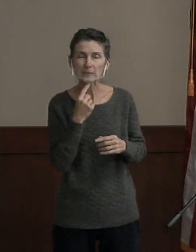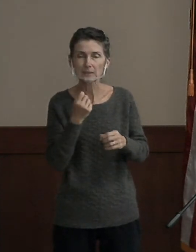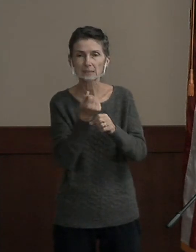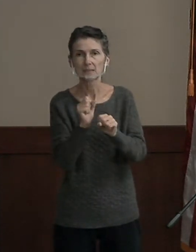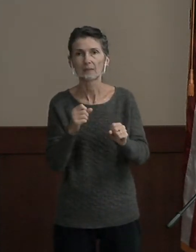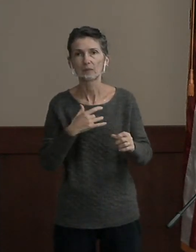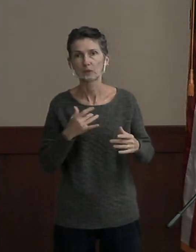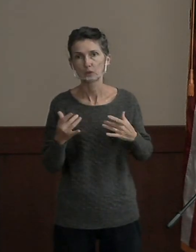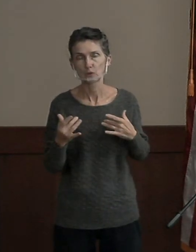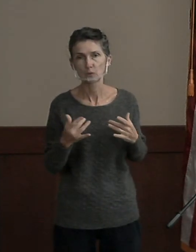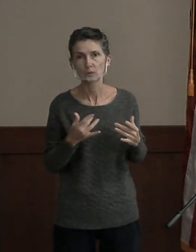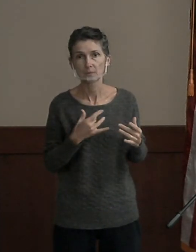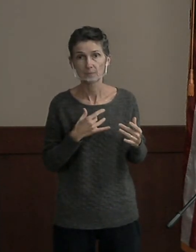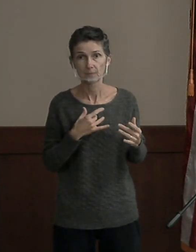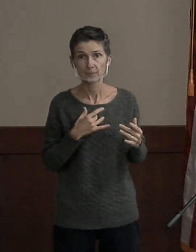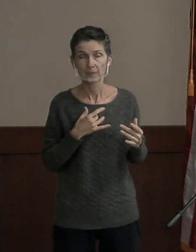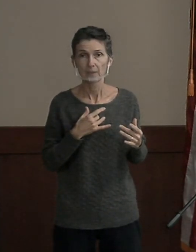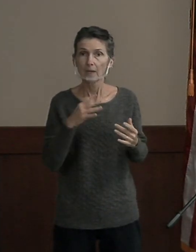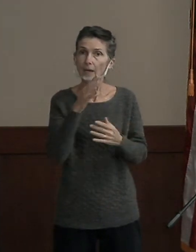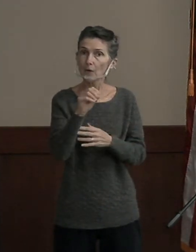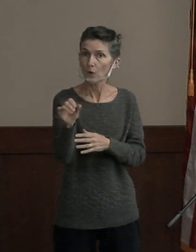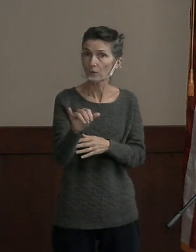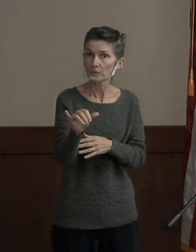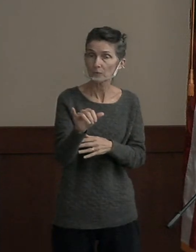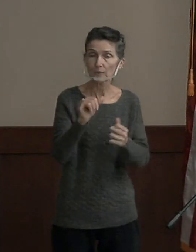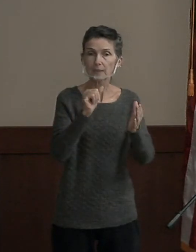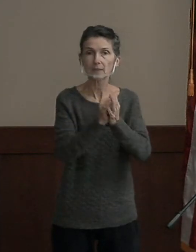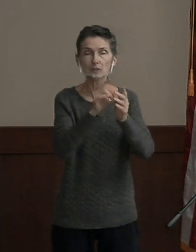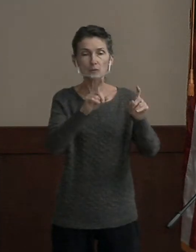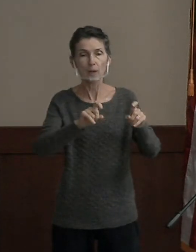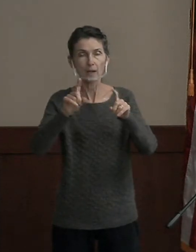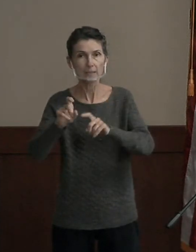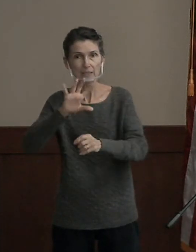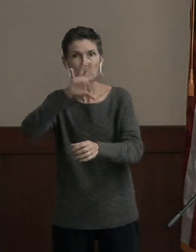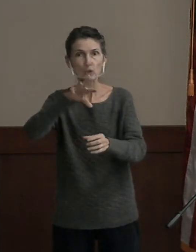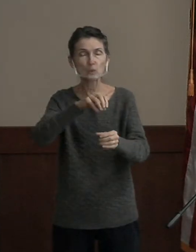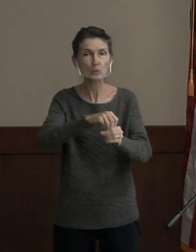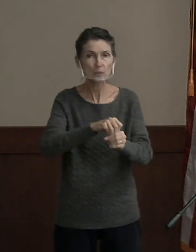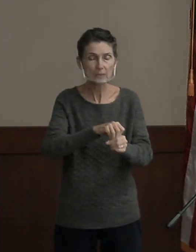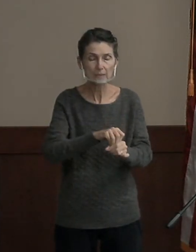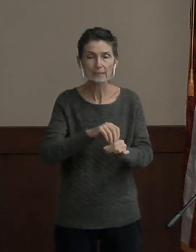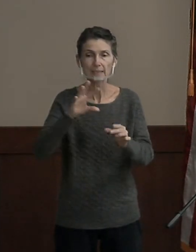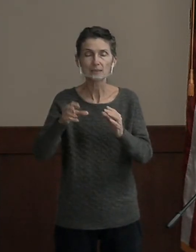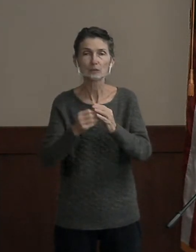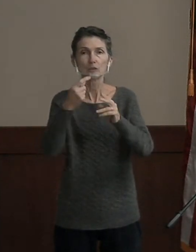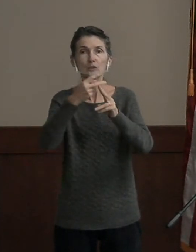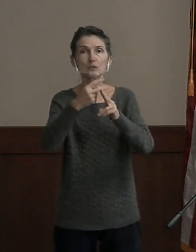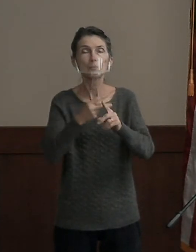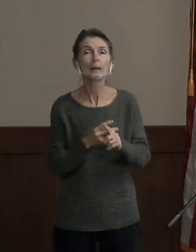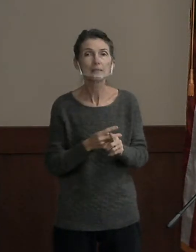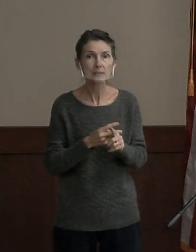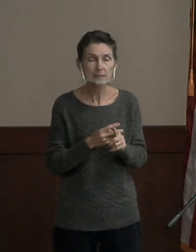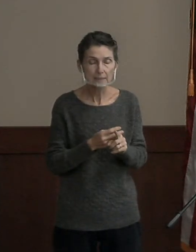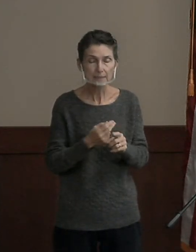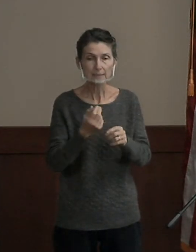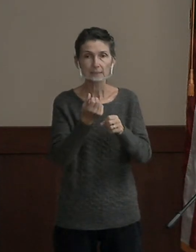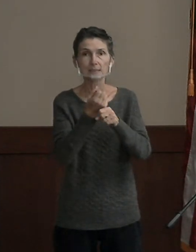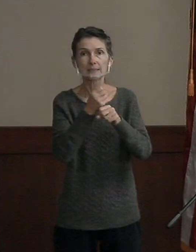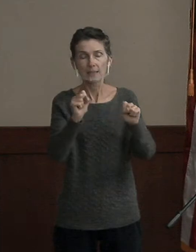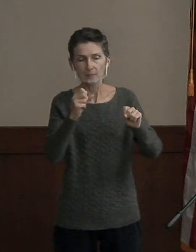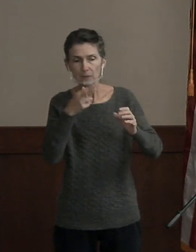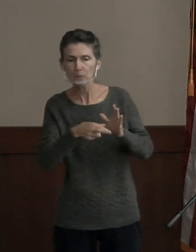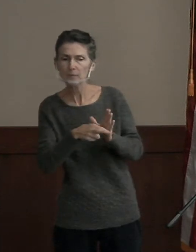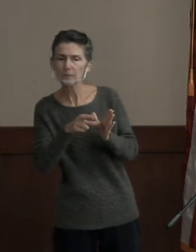concerns. In addition, the trials included an additional 2-month safety review